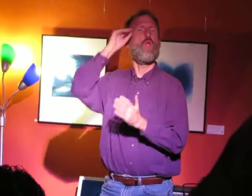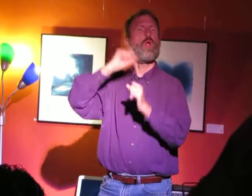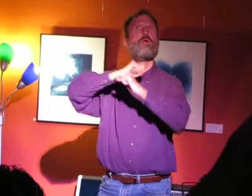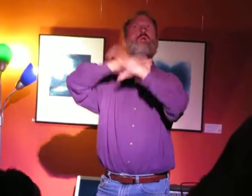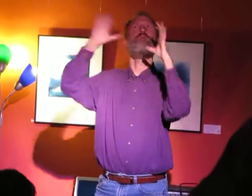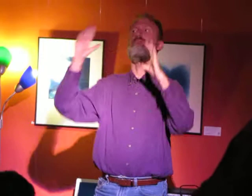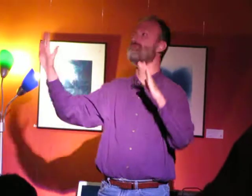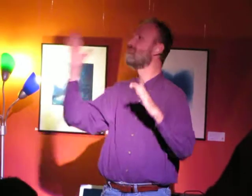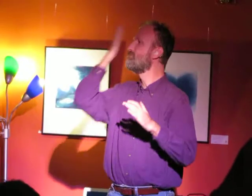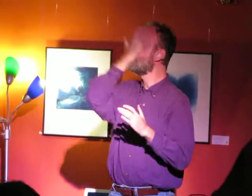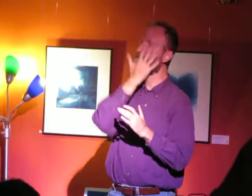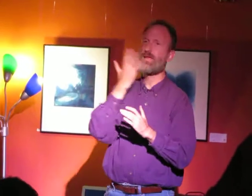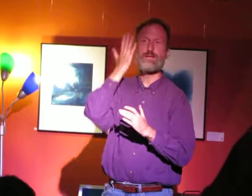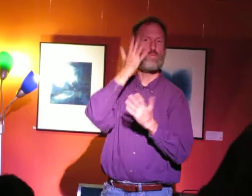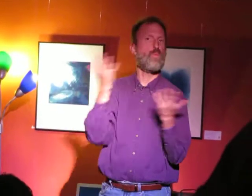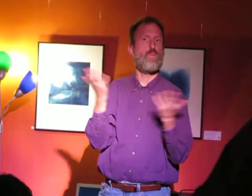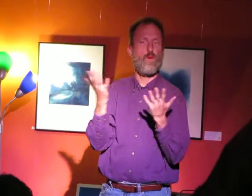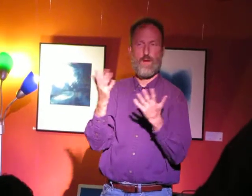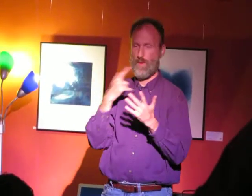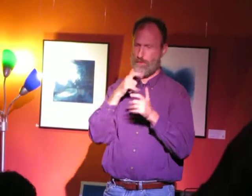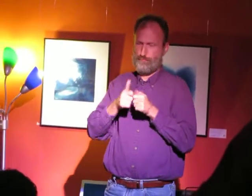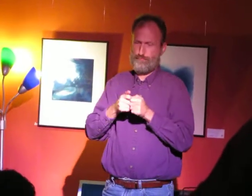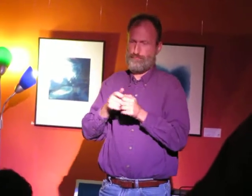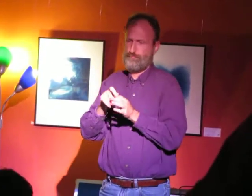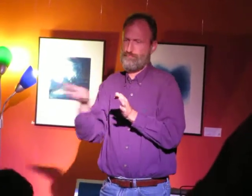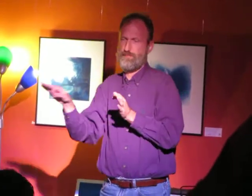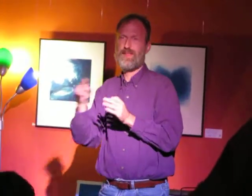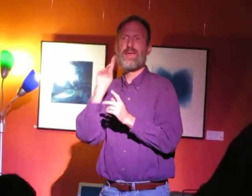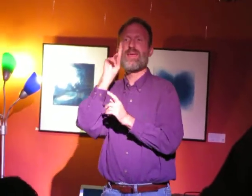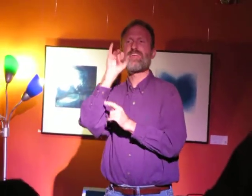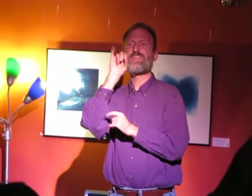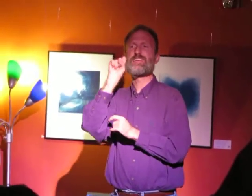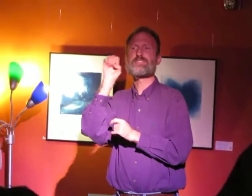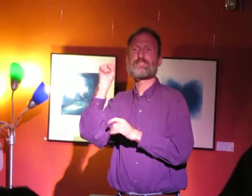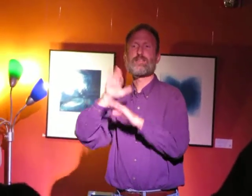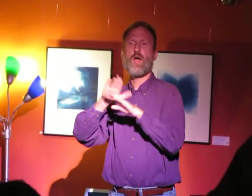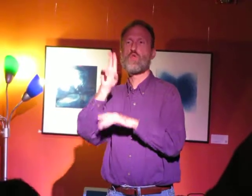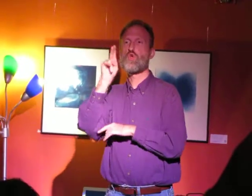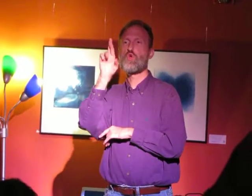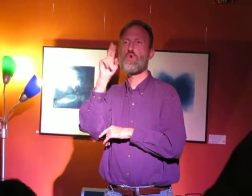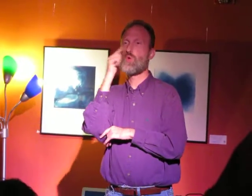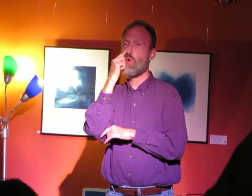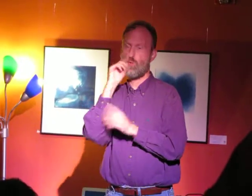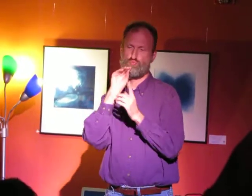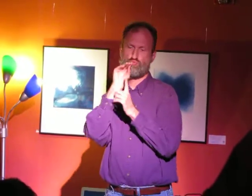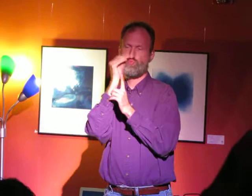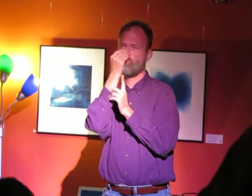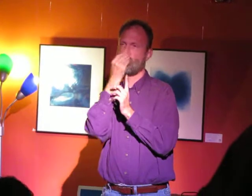Learn to picture his face when he types kisses on your nose.